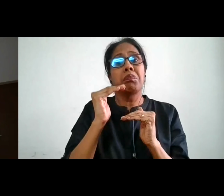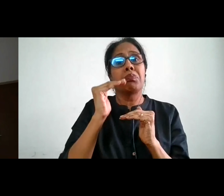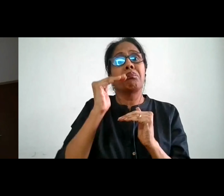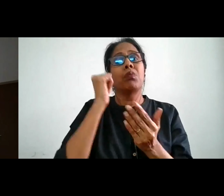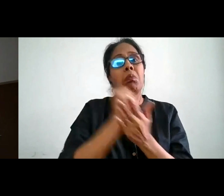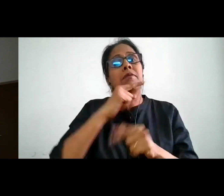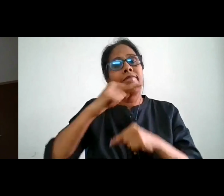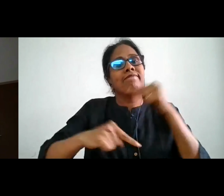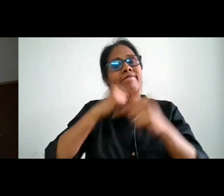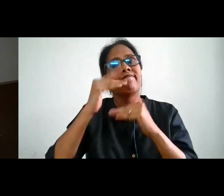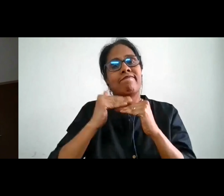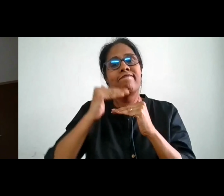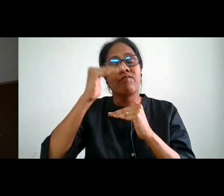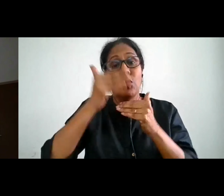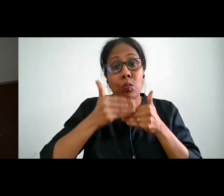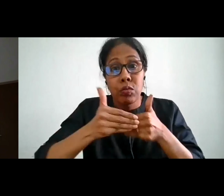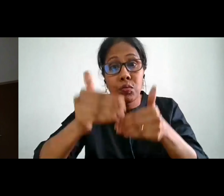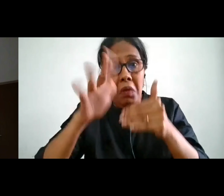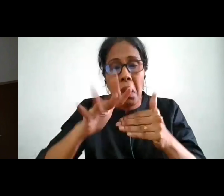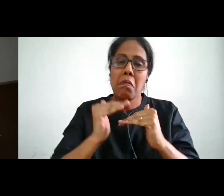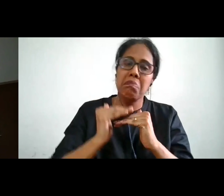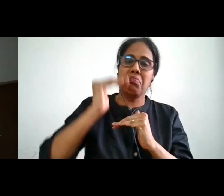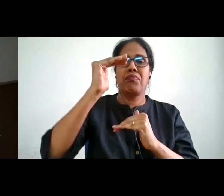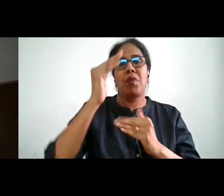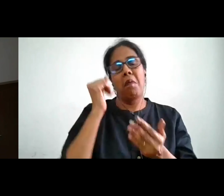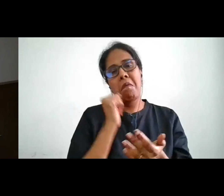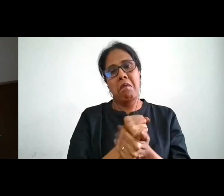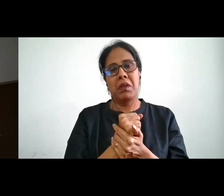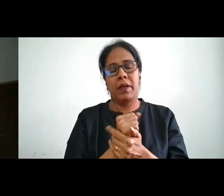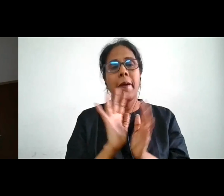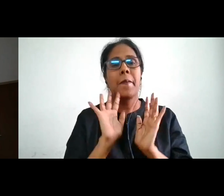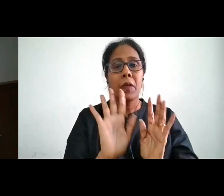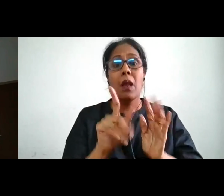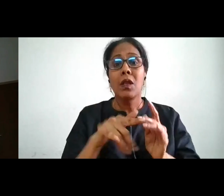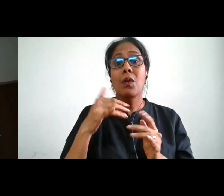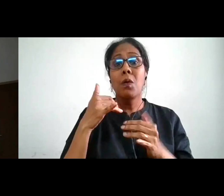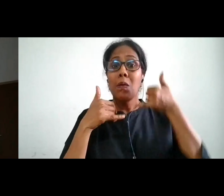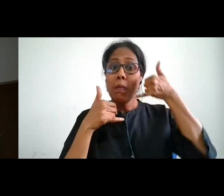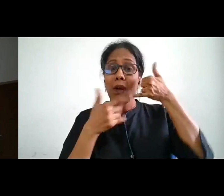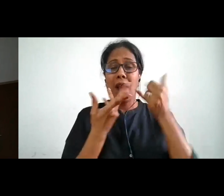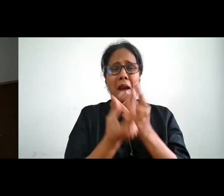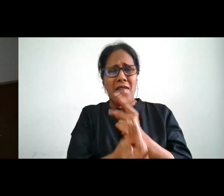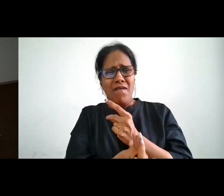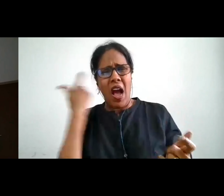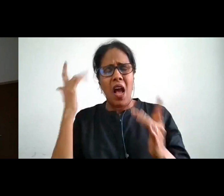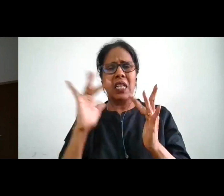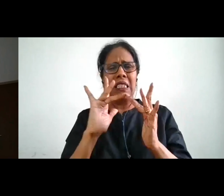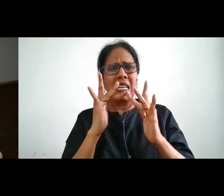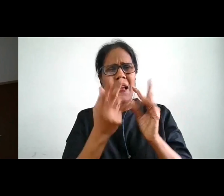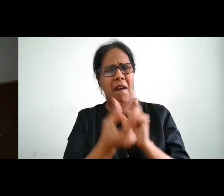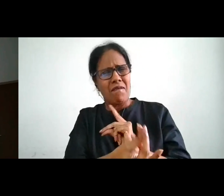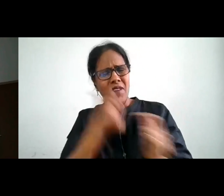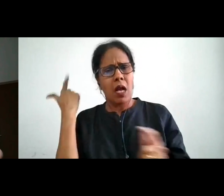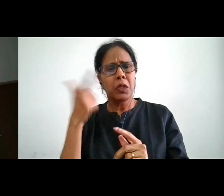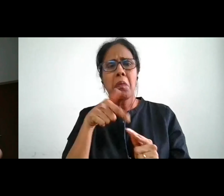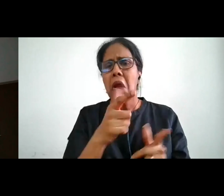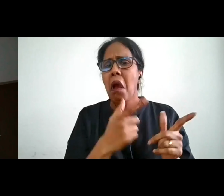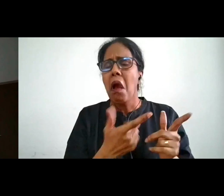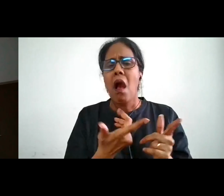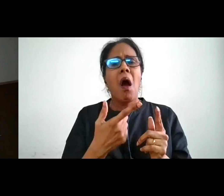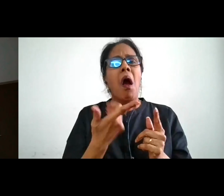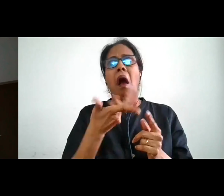to go forward in the role of our networks. And our mobile broadband speeds are also barely one third